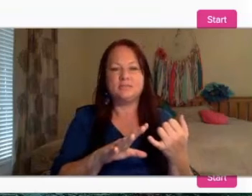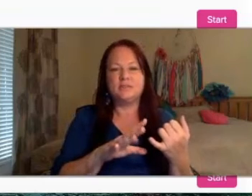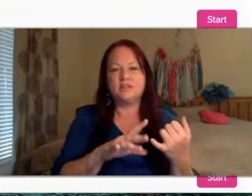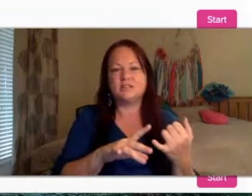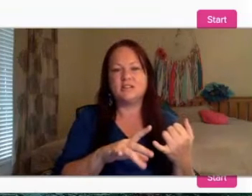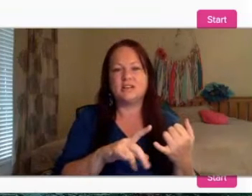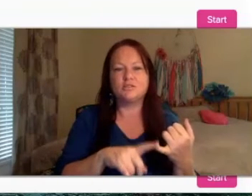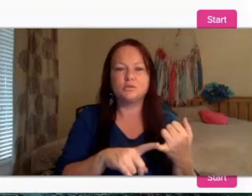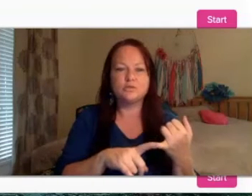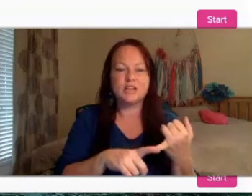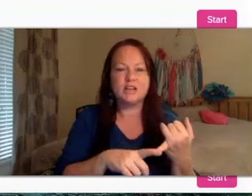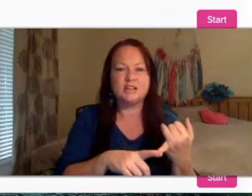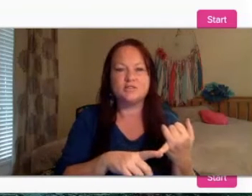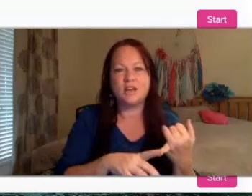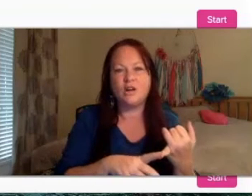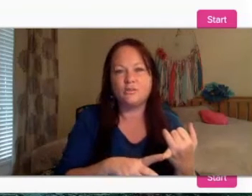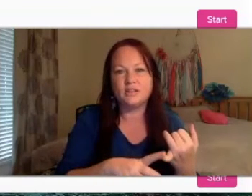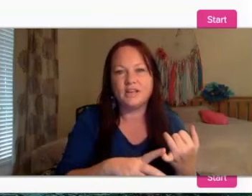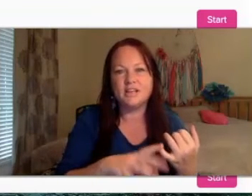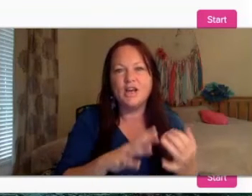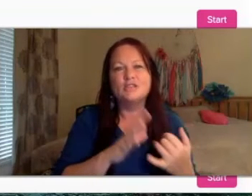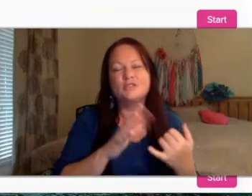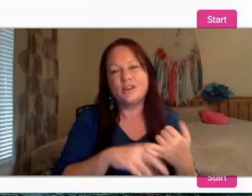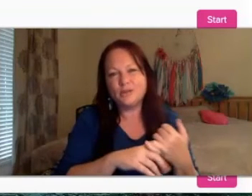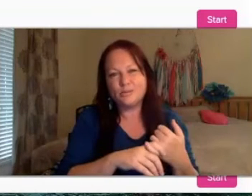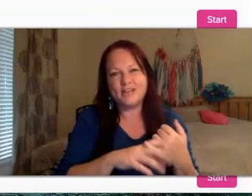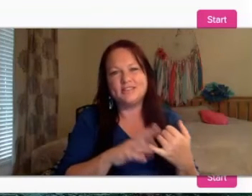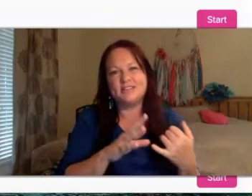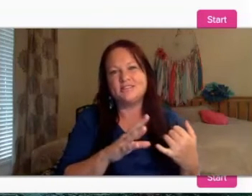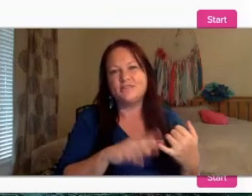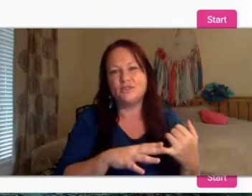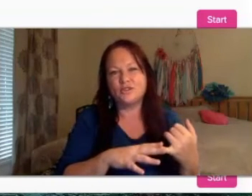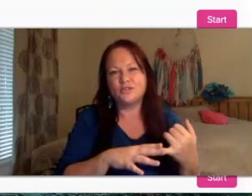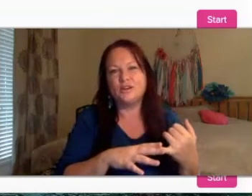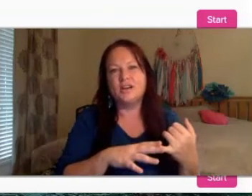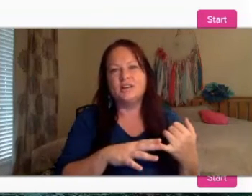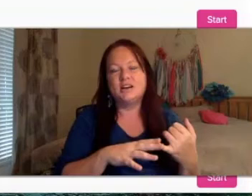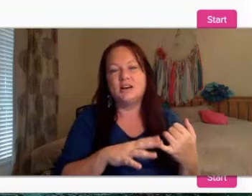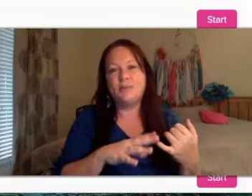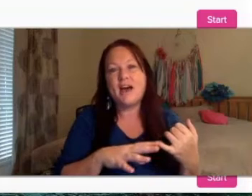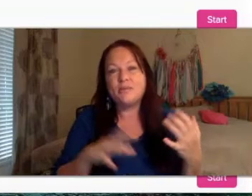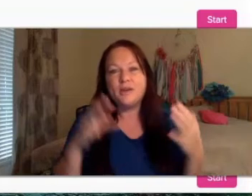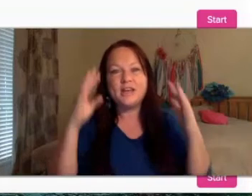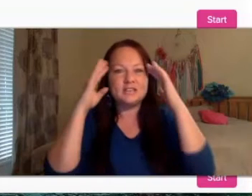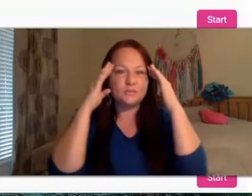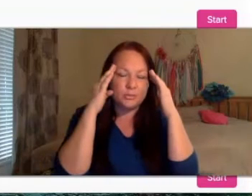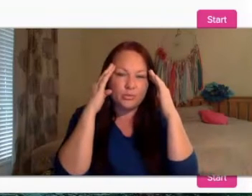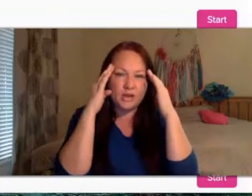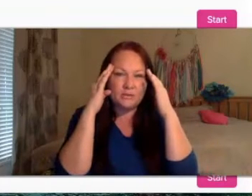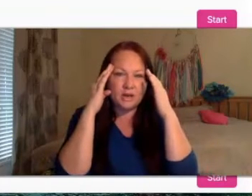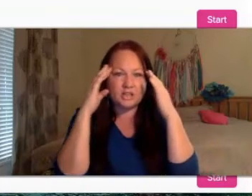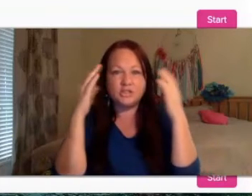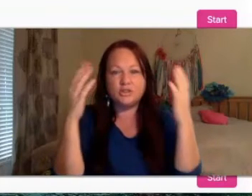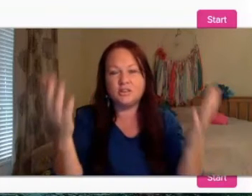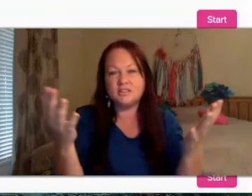hitting something that's like social science or health related. So that'll be your mindset stuff, your neuro pathways, the way your